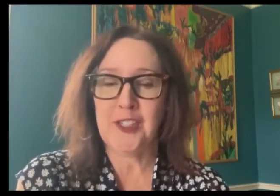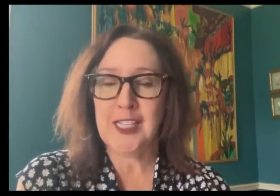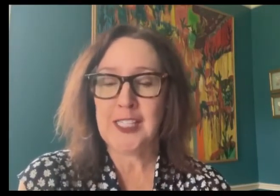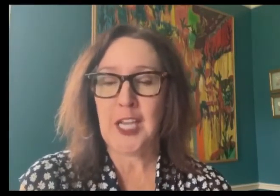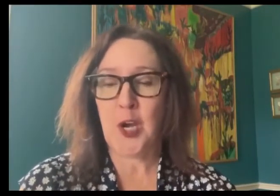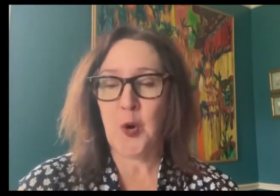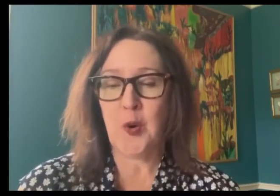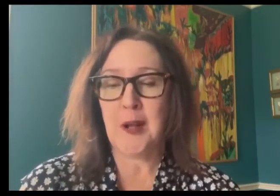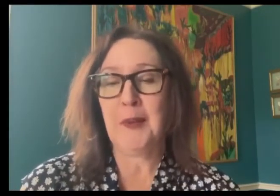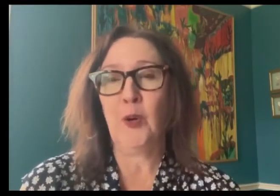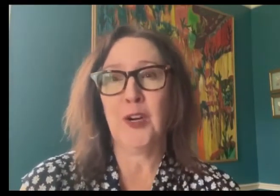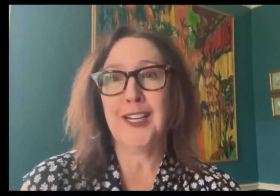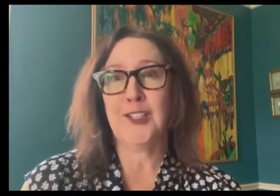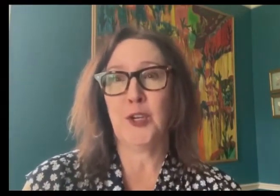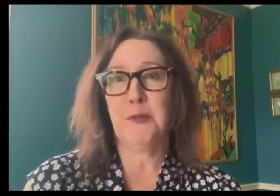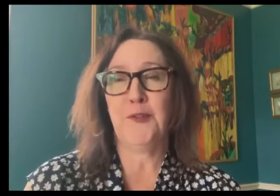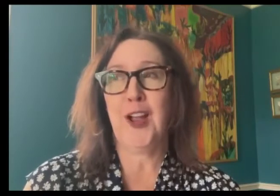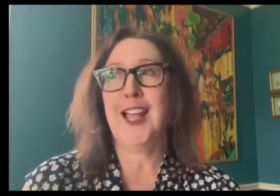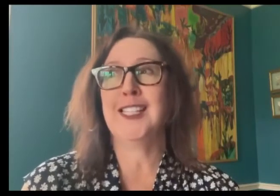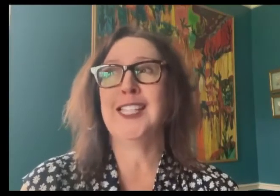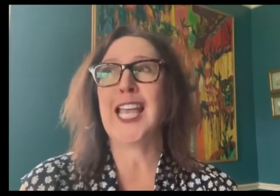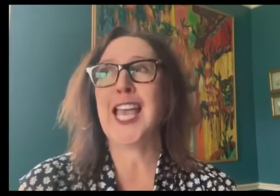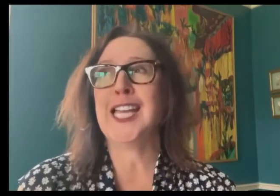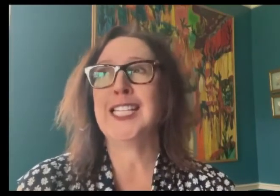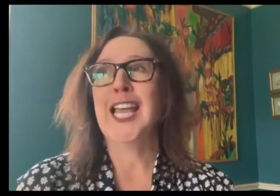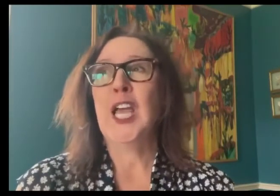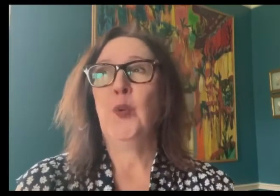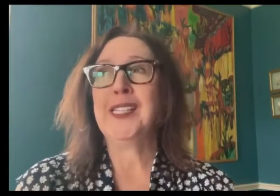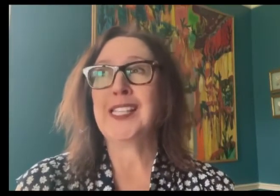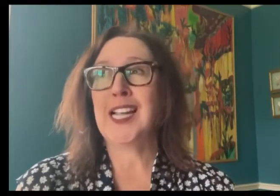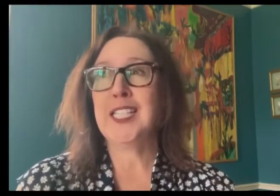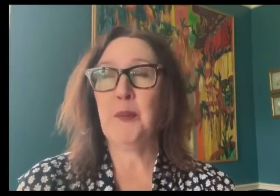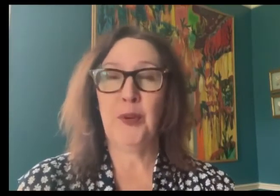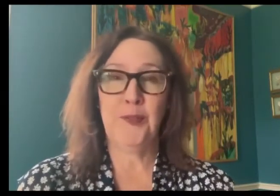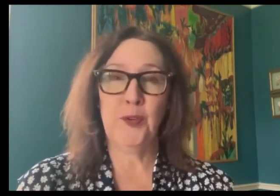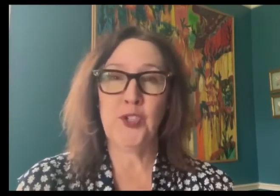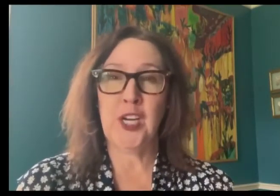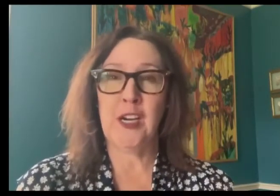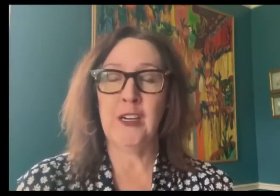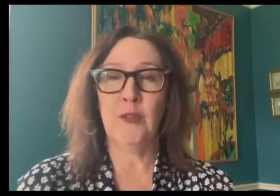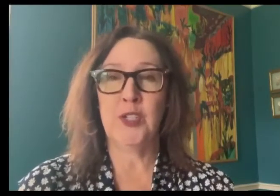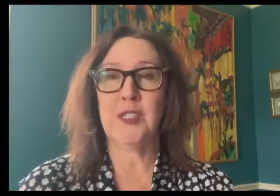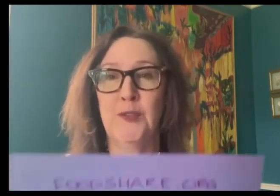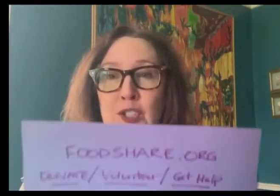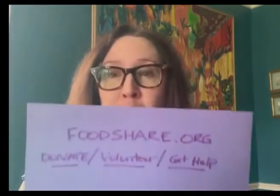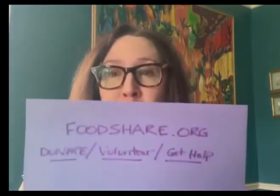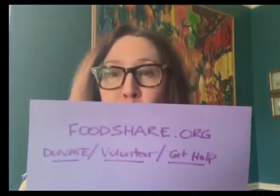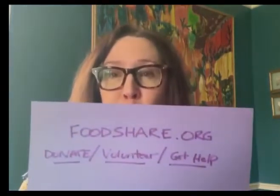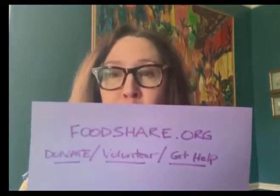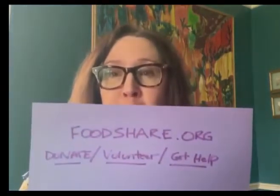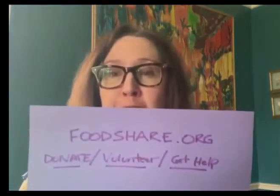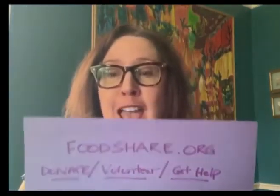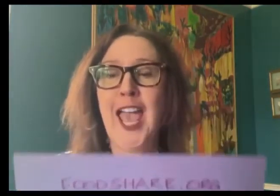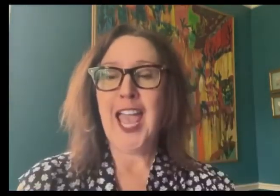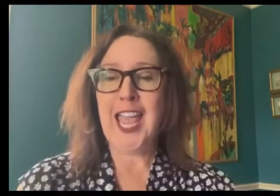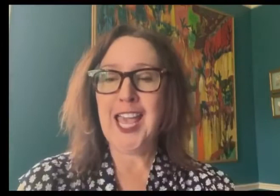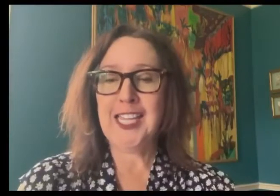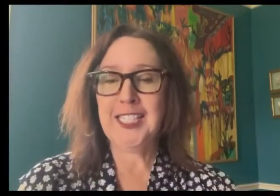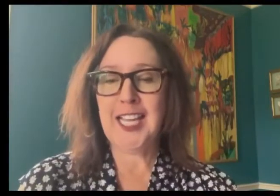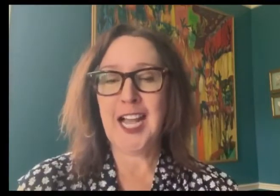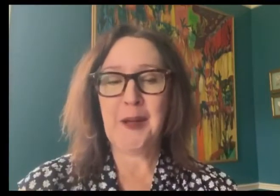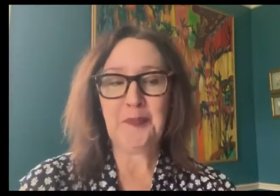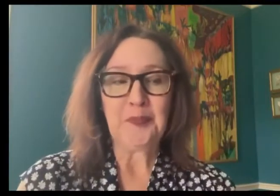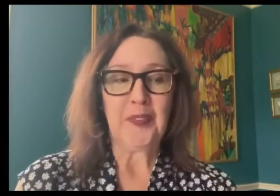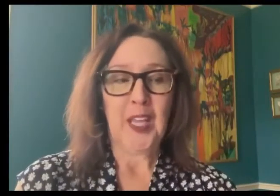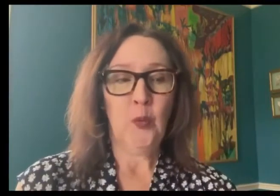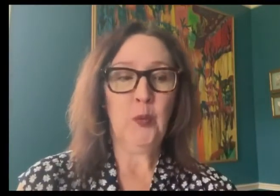help others. And so I organized a group of friends, and we signed up with Food Share, which is foodshare.org.